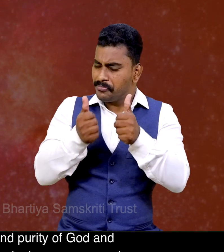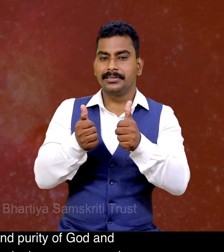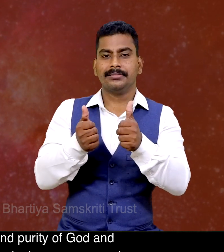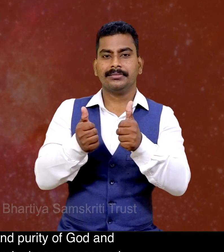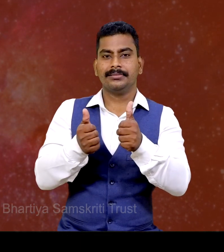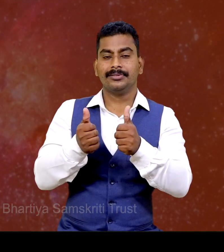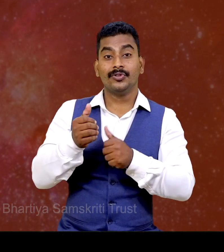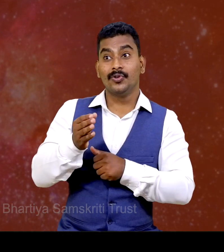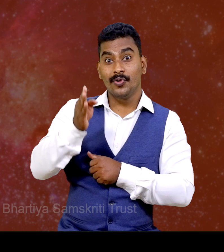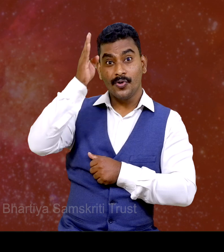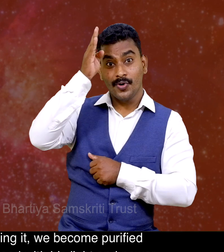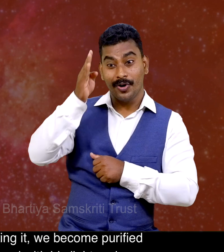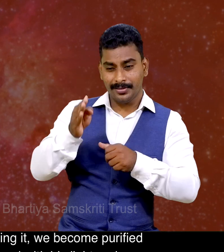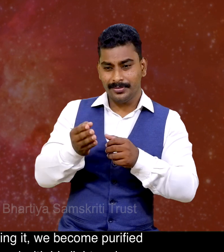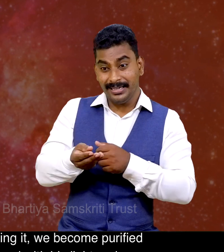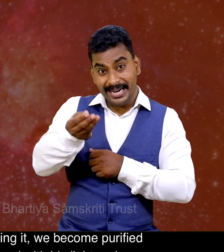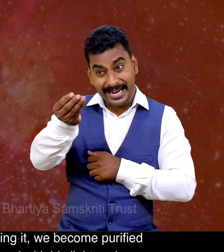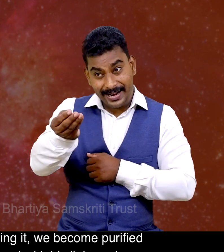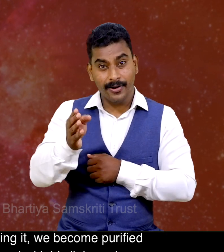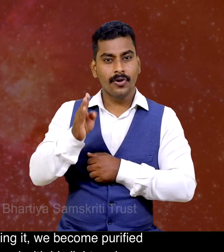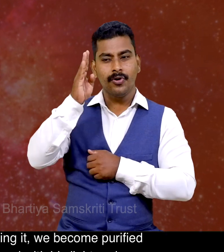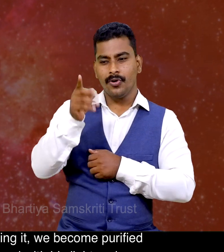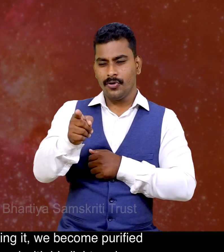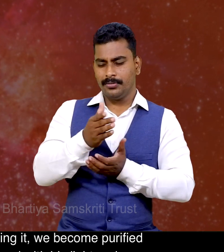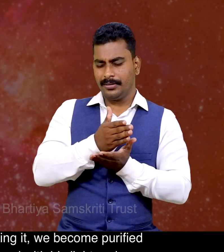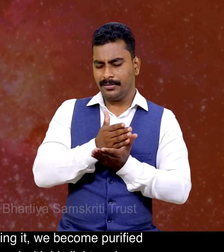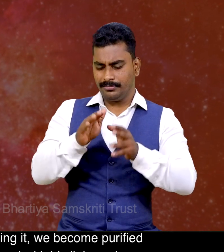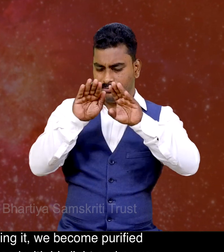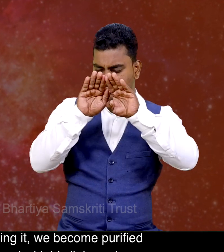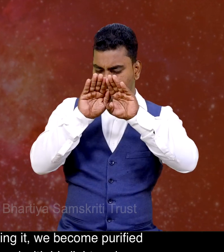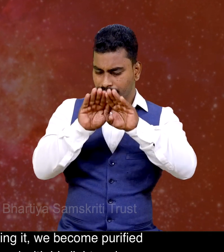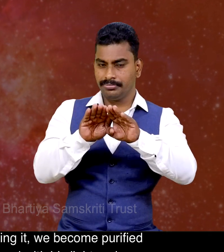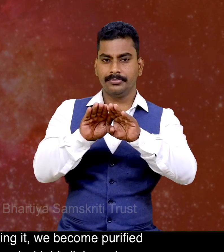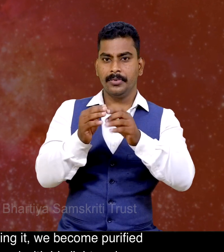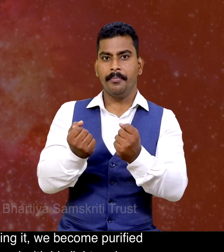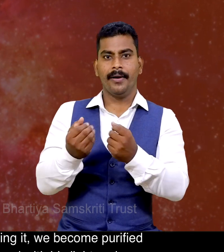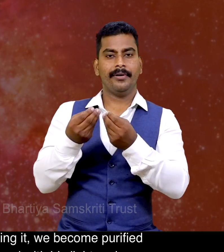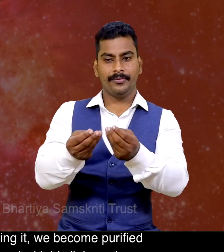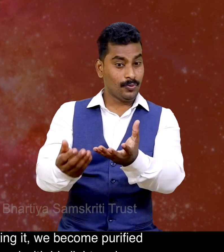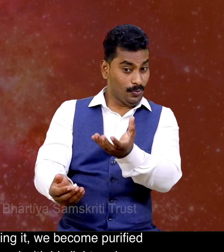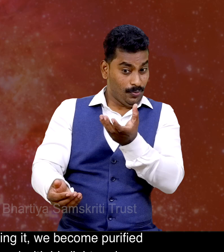sacred. By eating it, we become purified and suffused with His light and